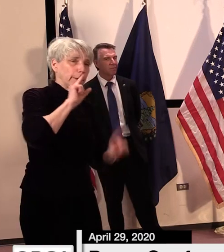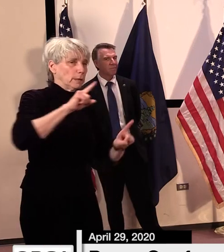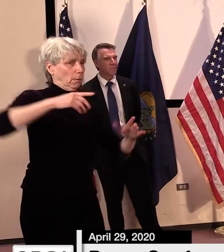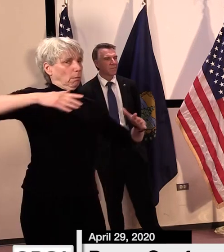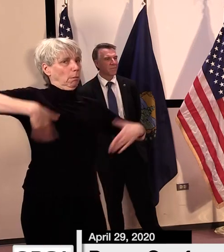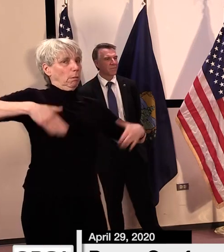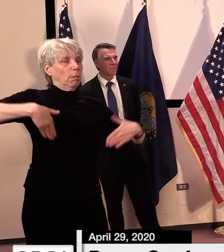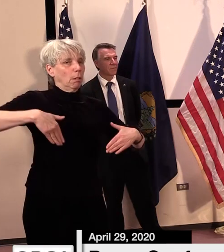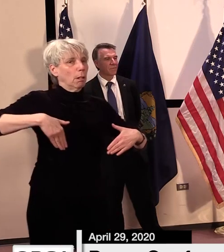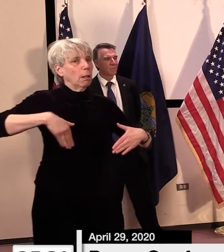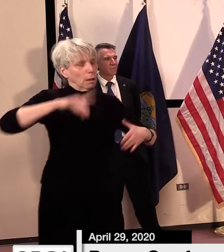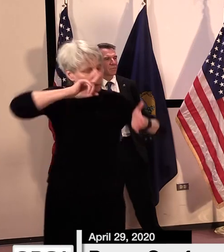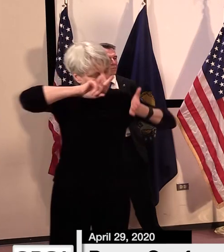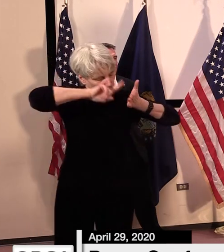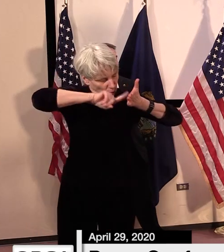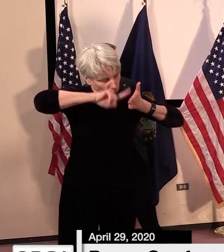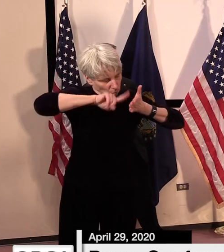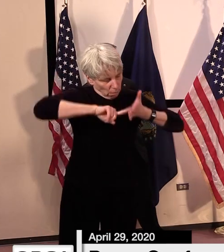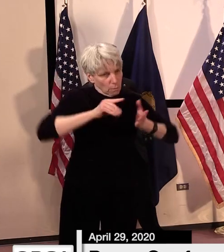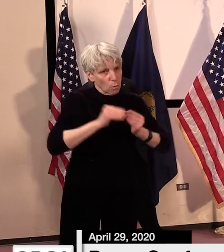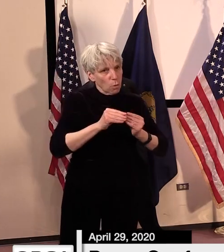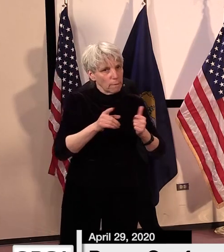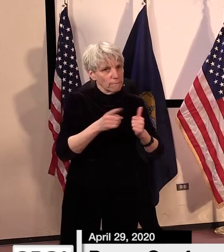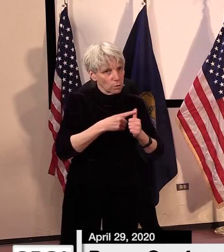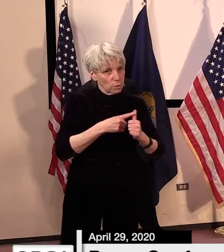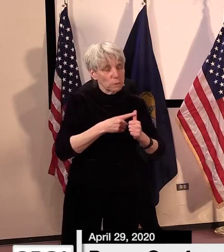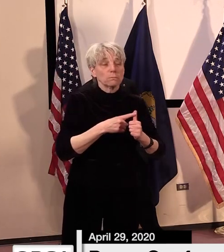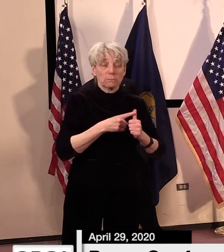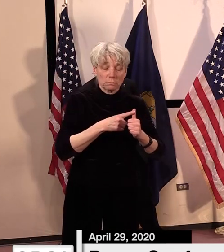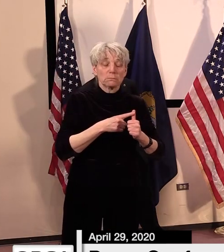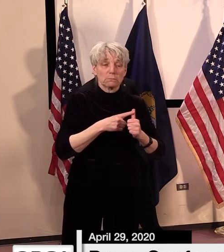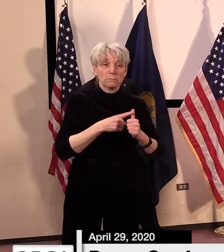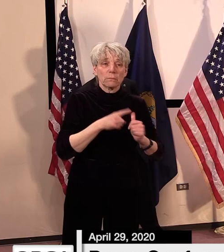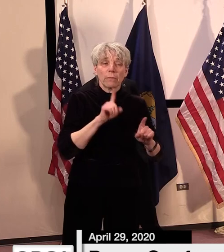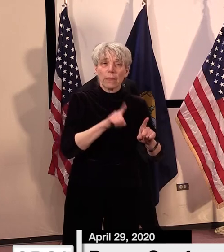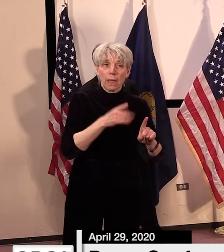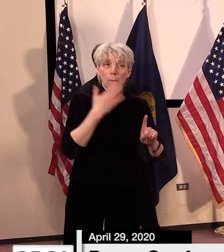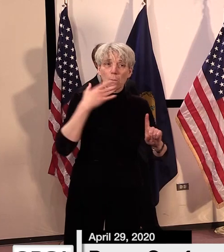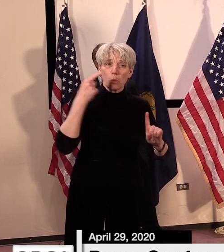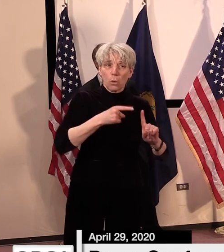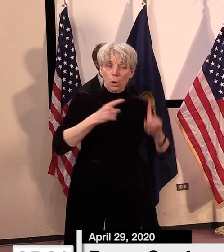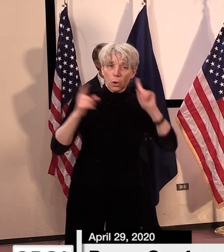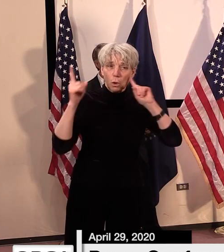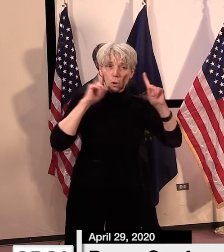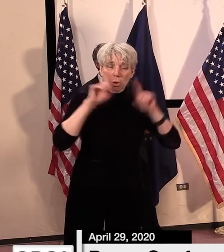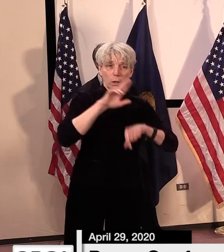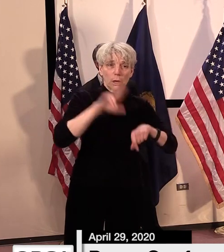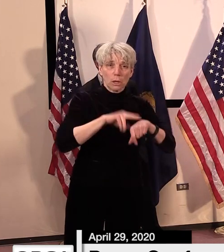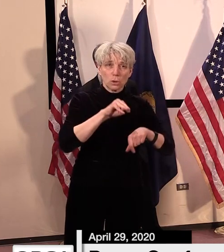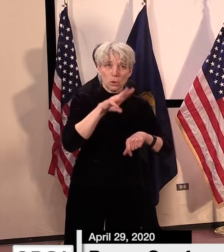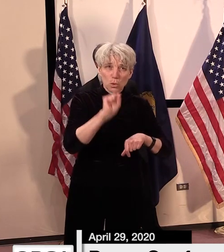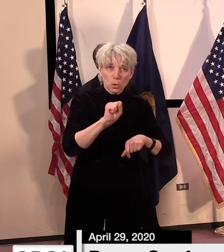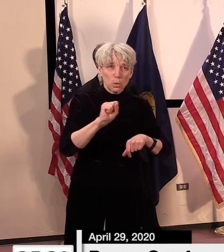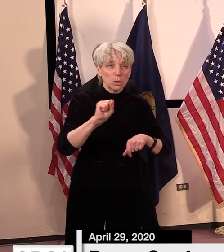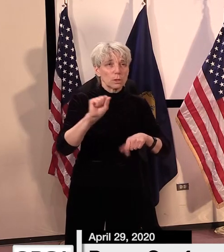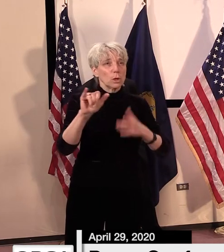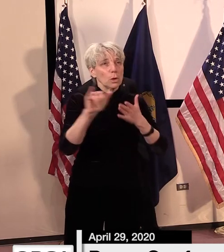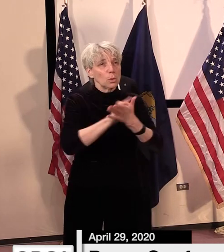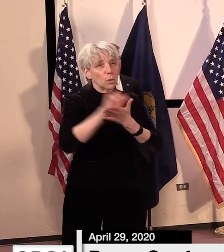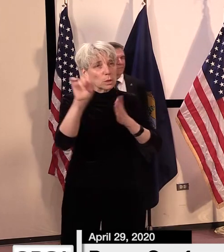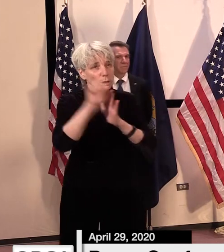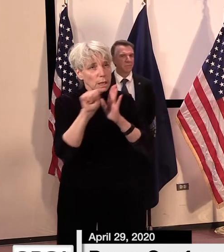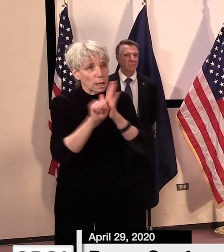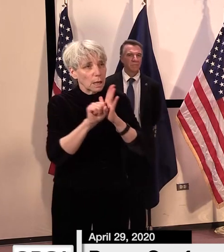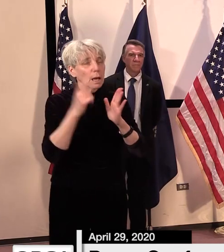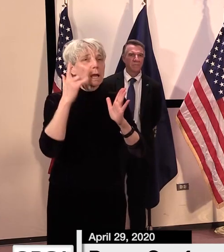now. But it is an area that I think has been in the national news, especially in New York and California